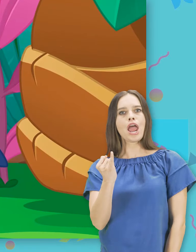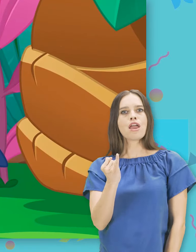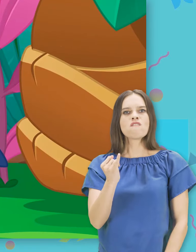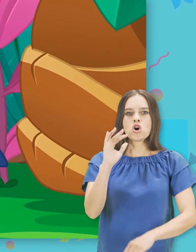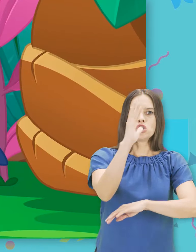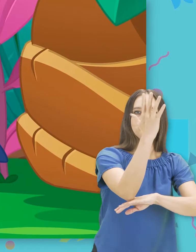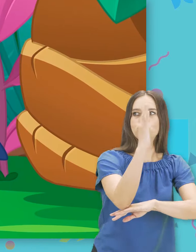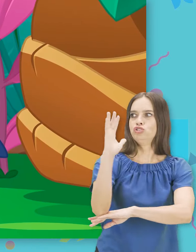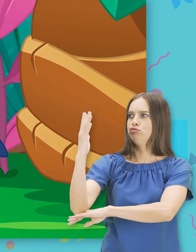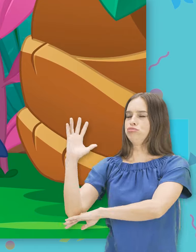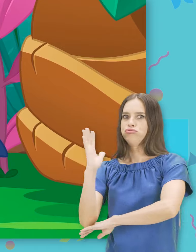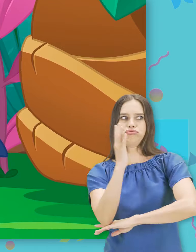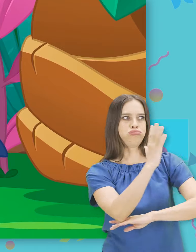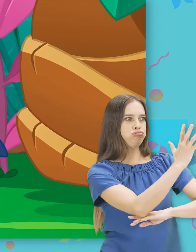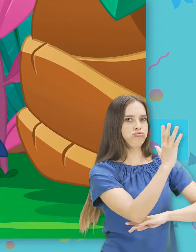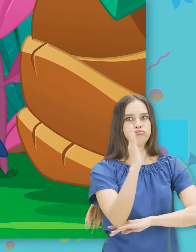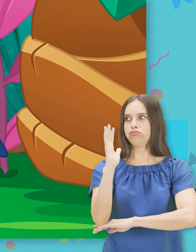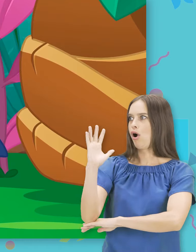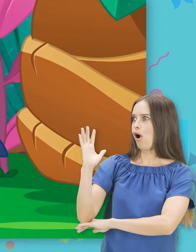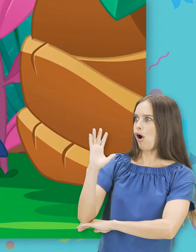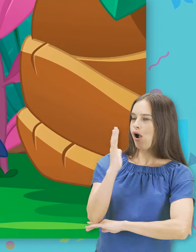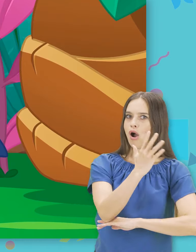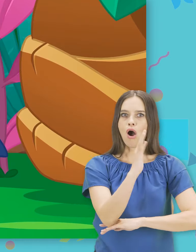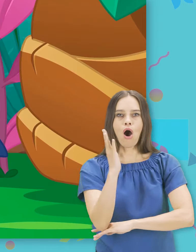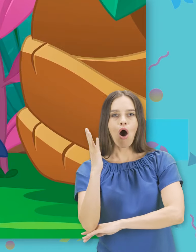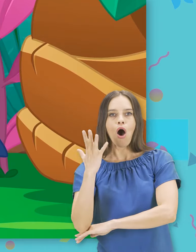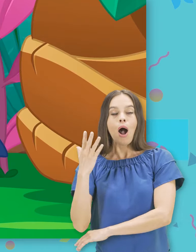The J for jungle.